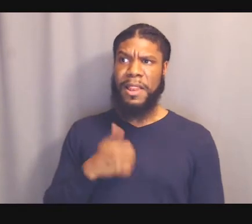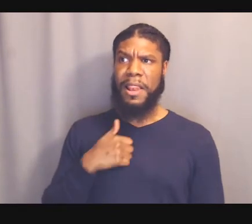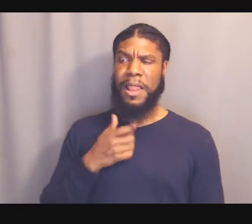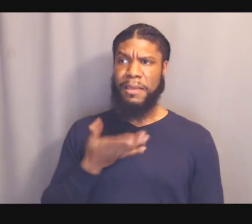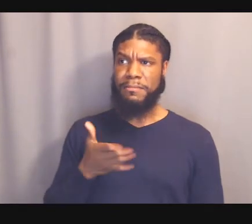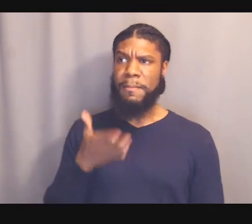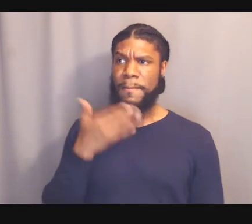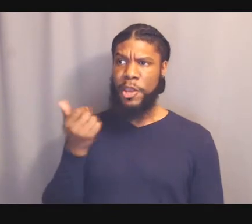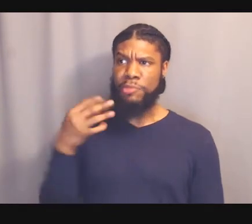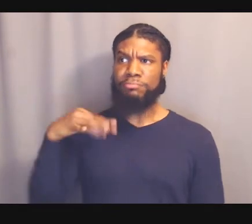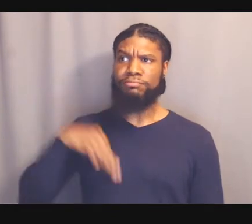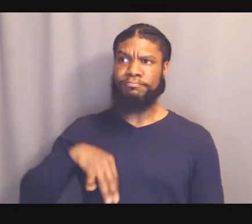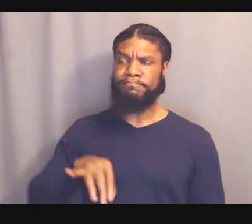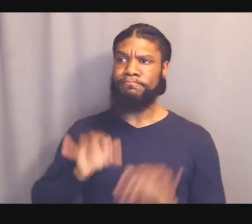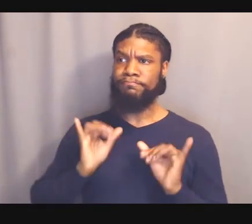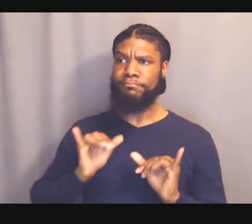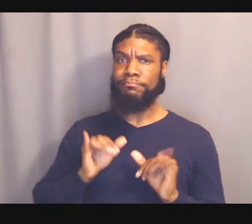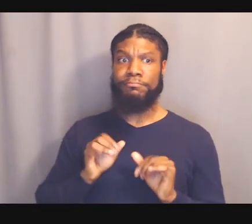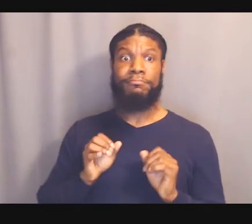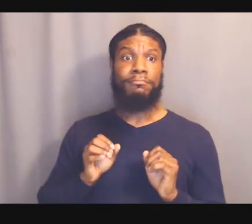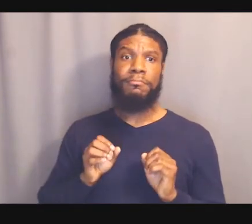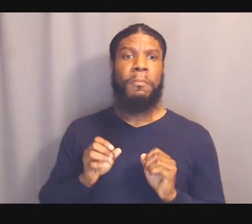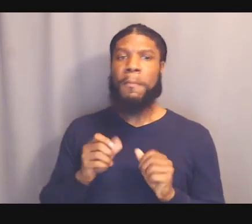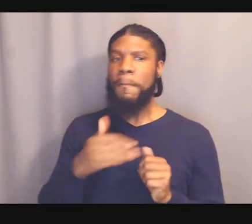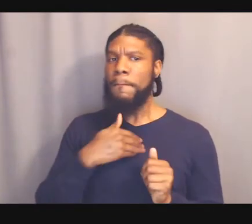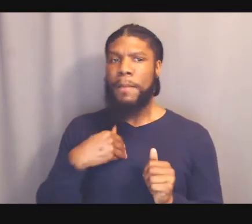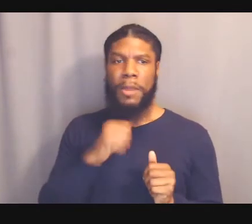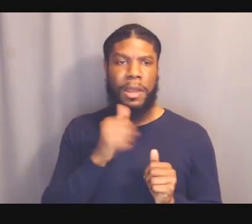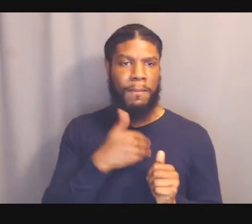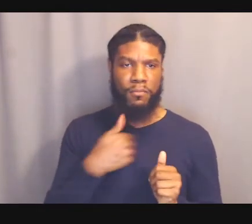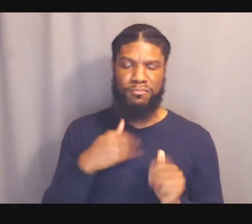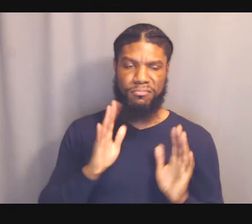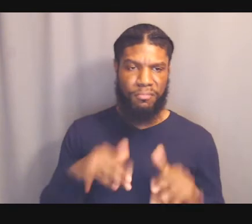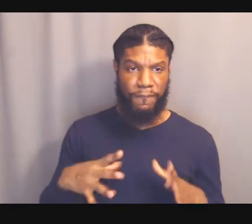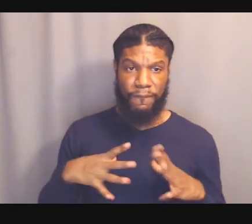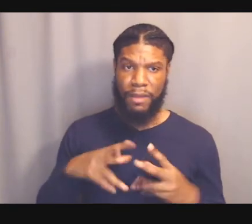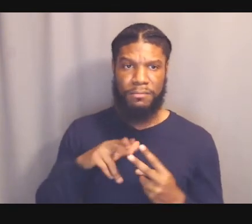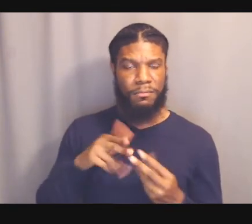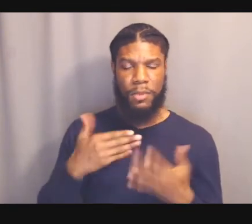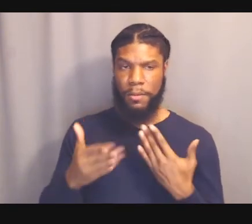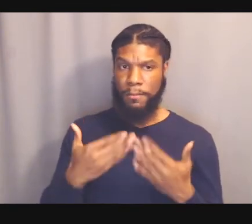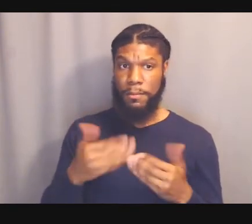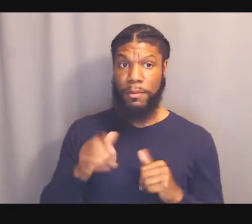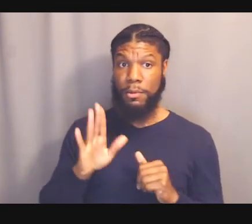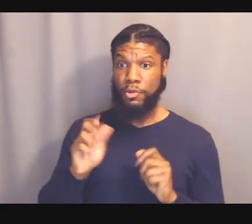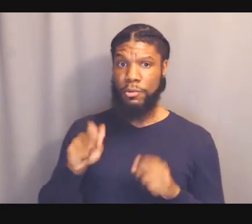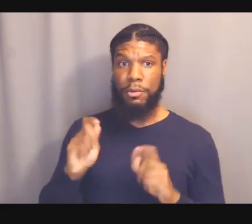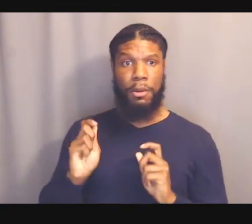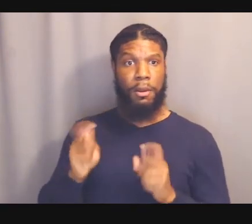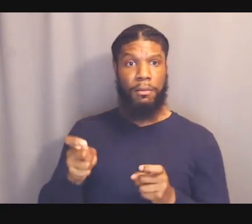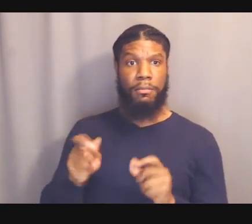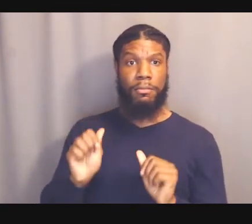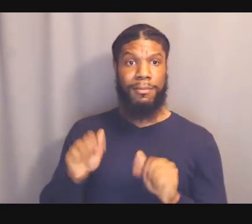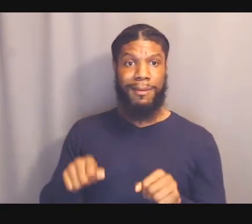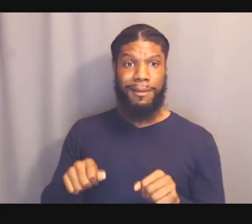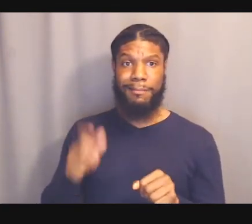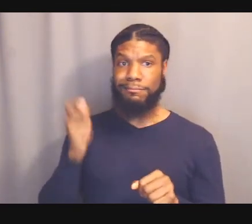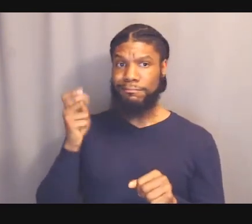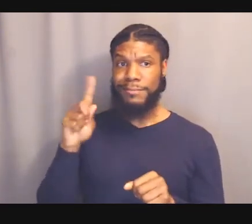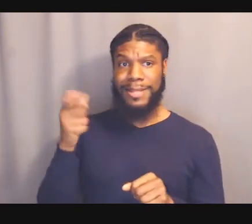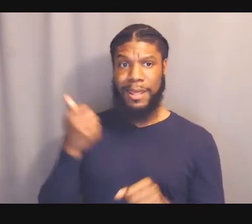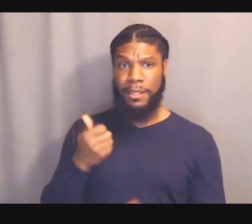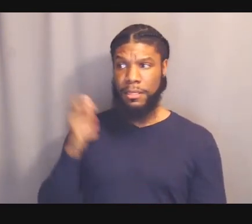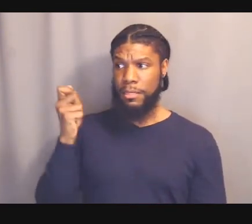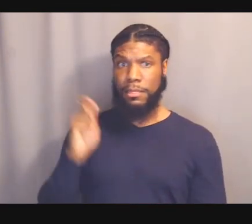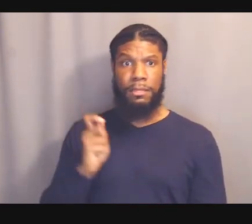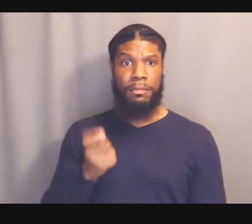then this is your opportunity to tithe or to give your offering, right? All of these contributions go to complete